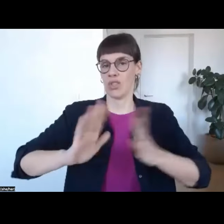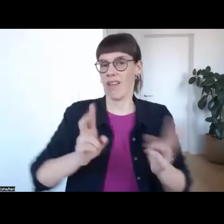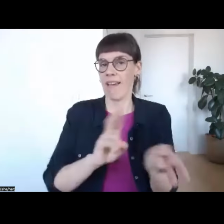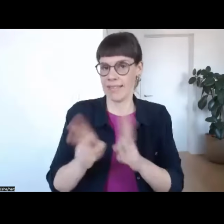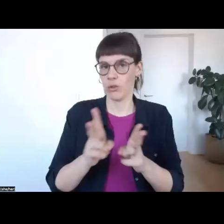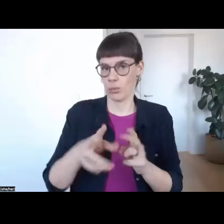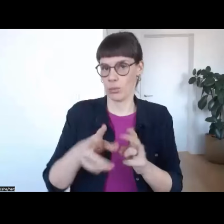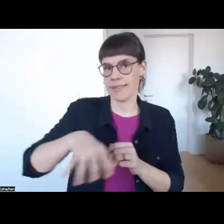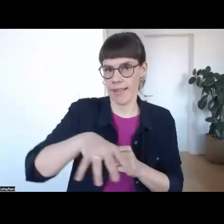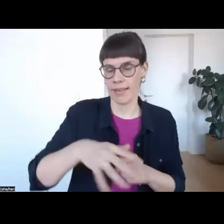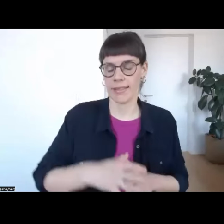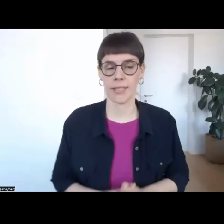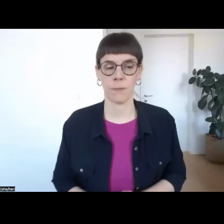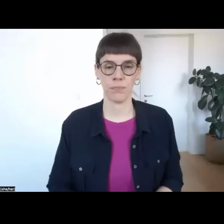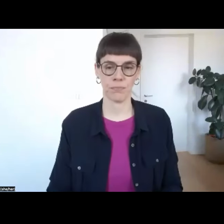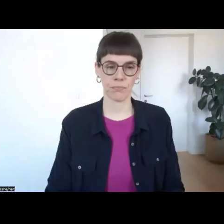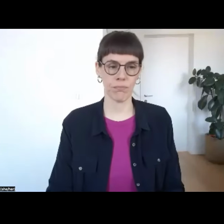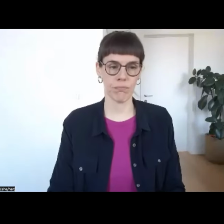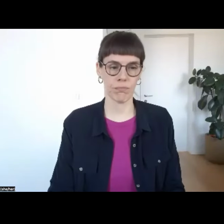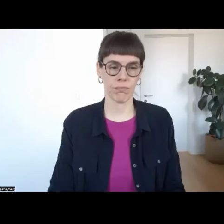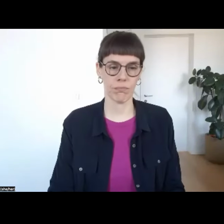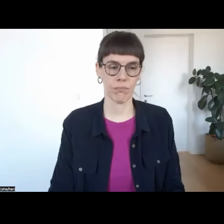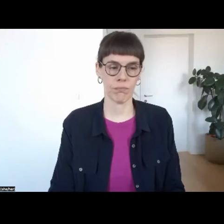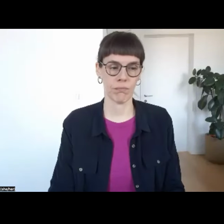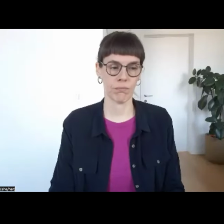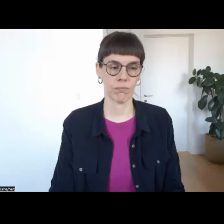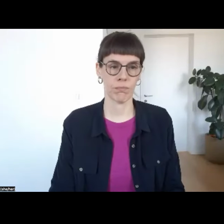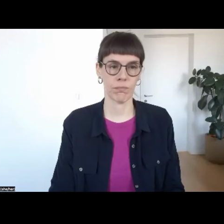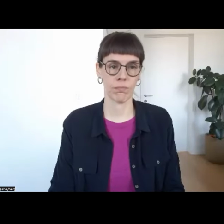my focus is on international sign interpreting spaces.